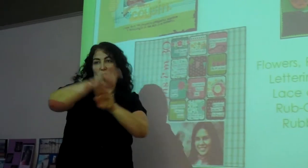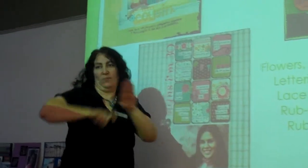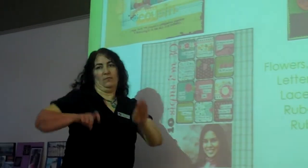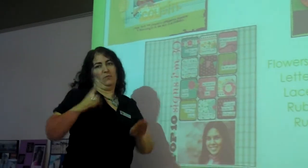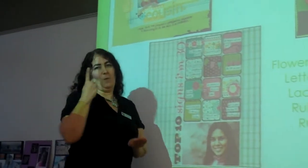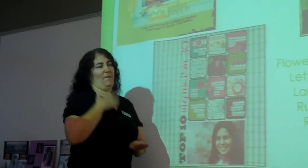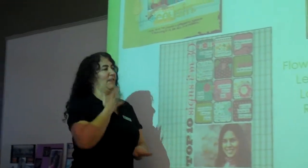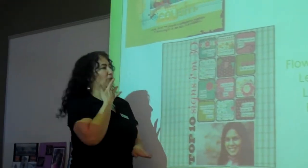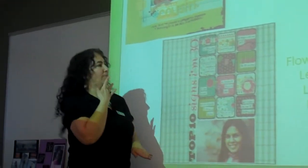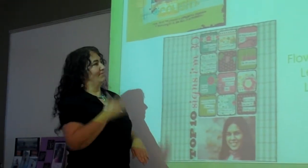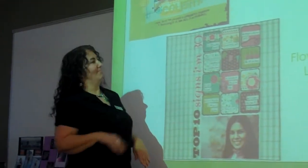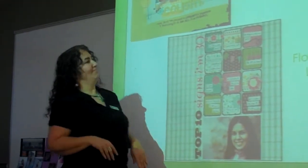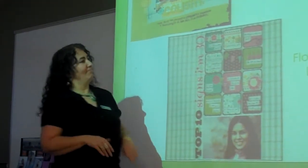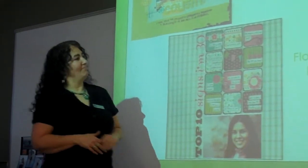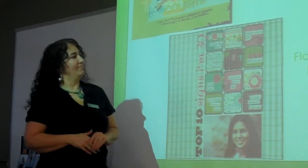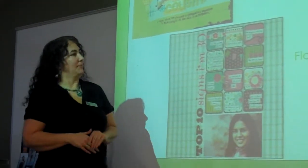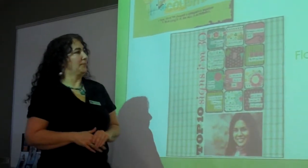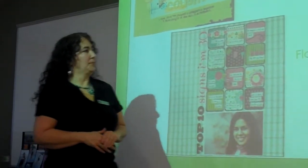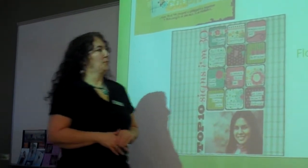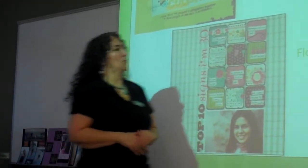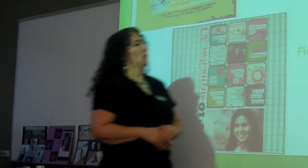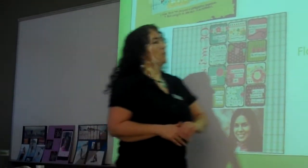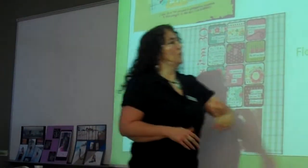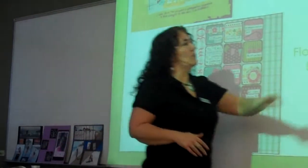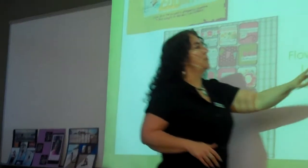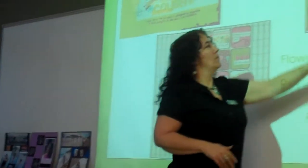one. That's one of my favorites.